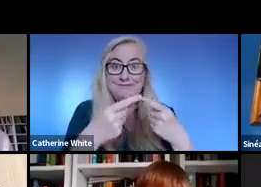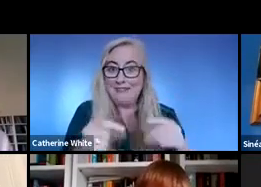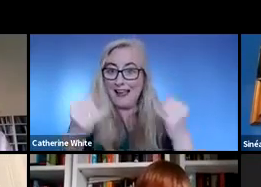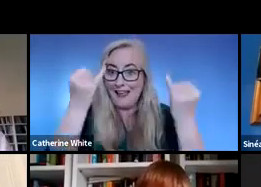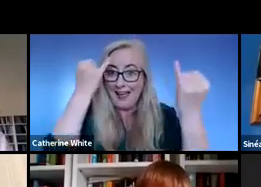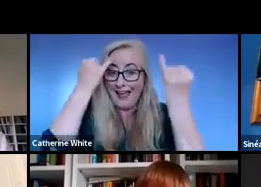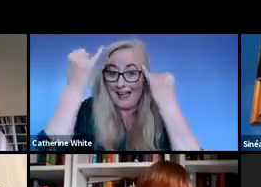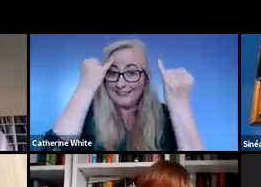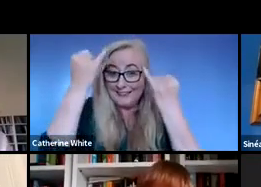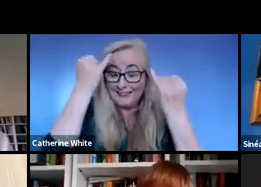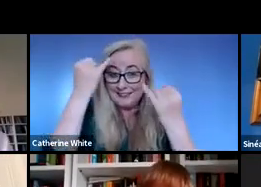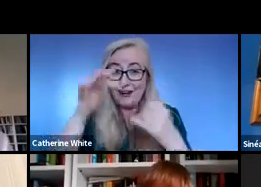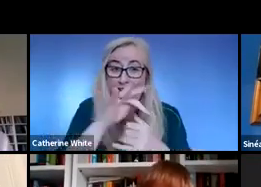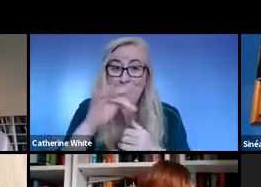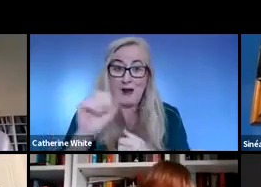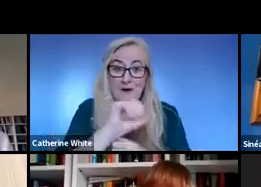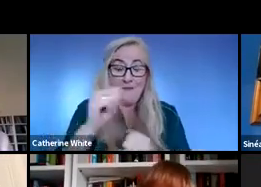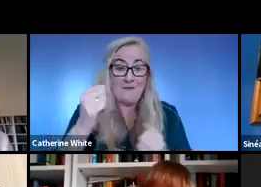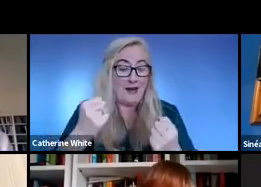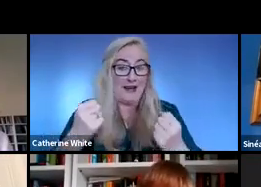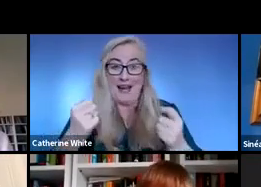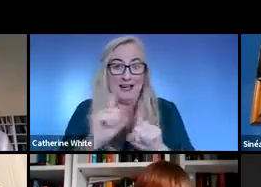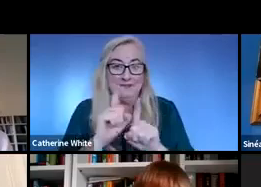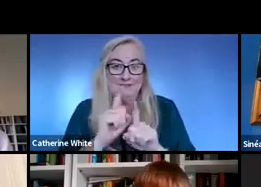ideas from your inspiring